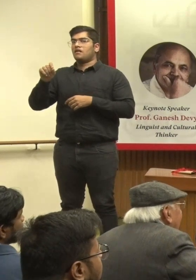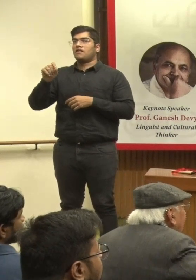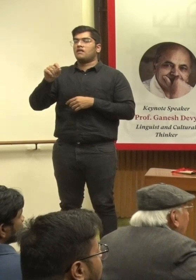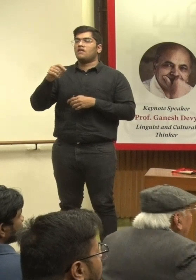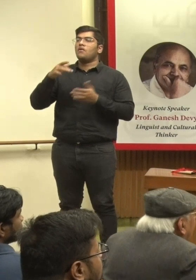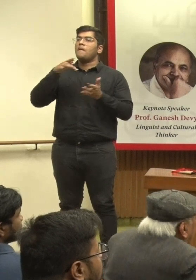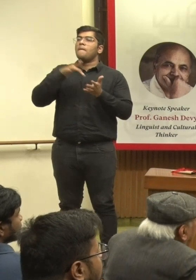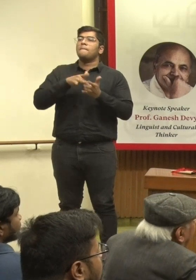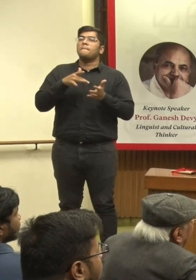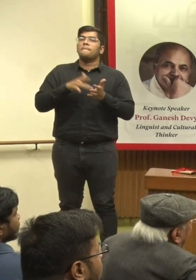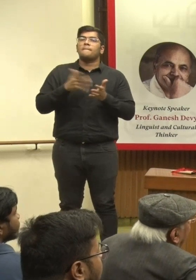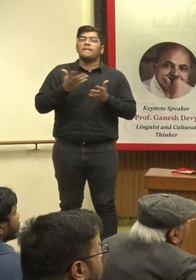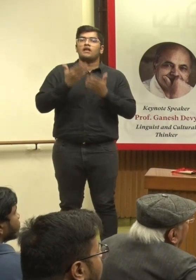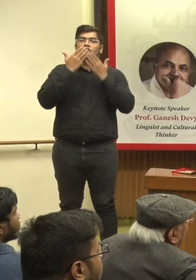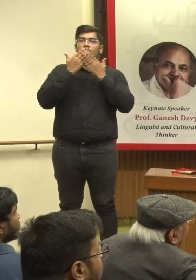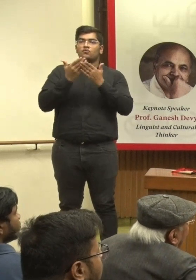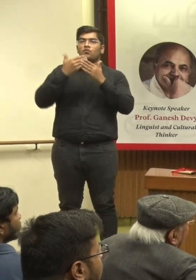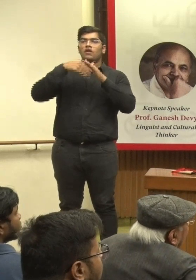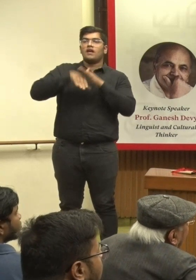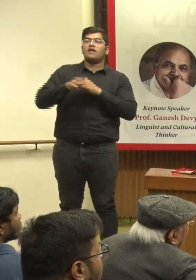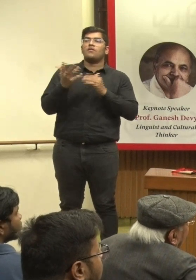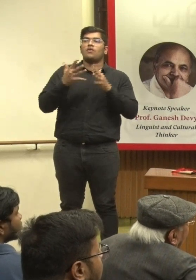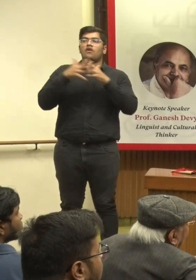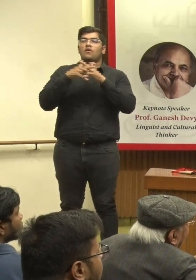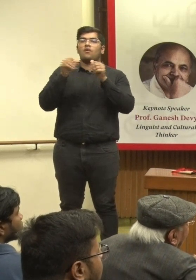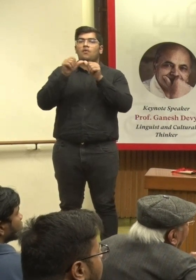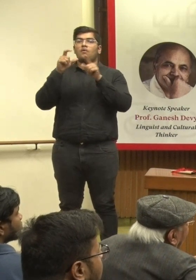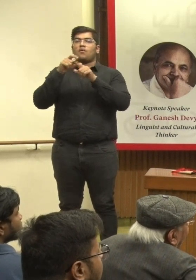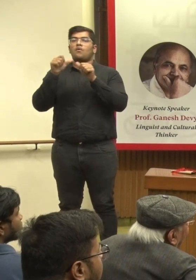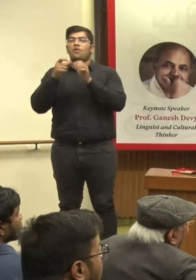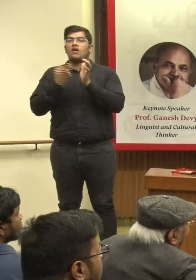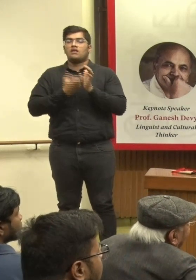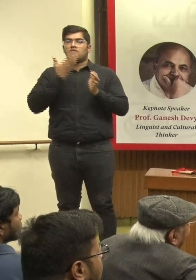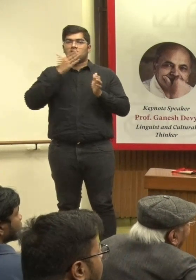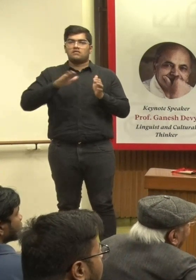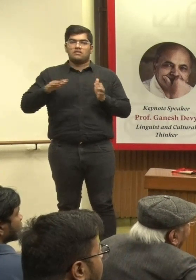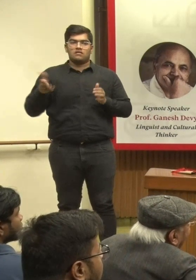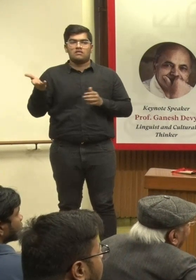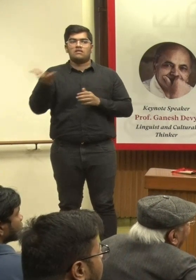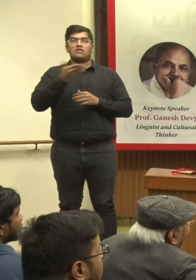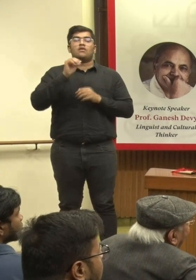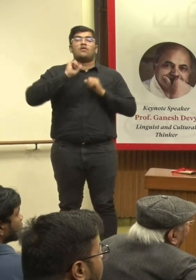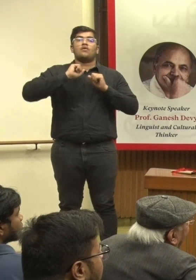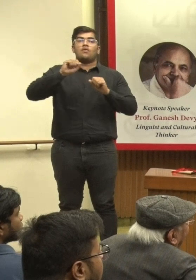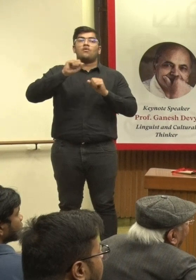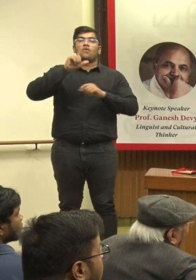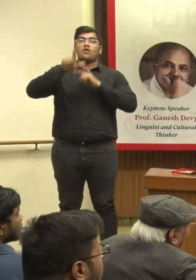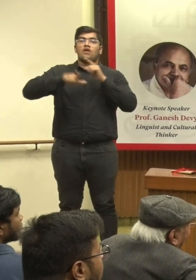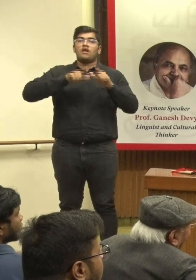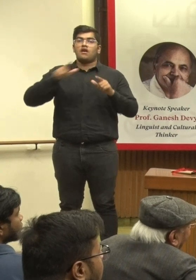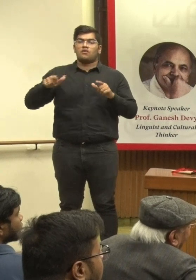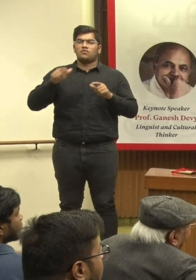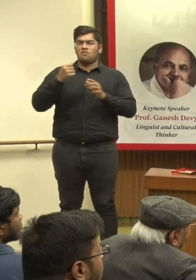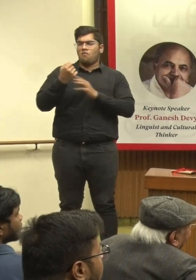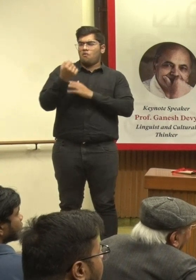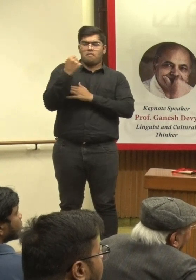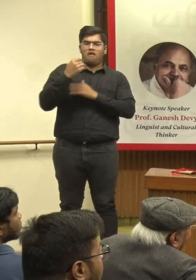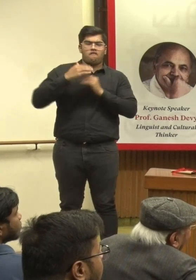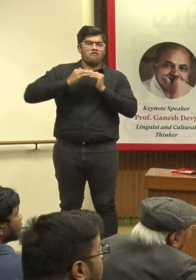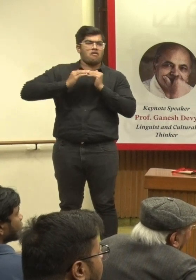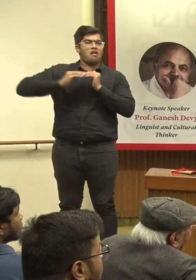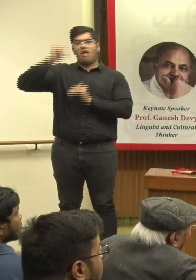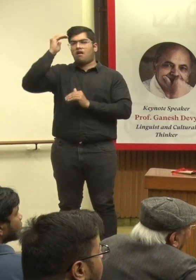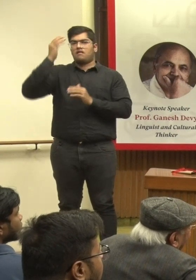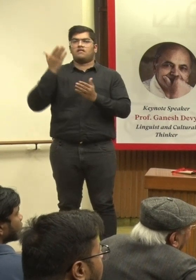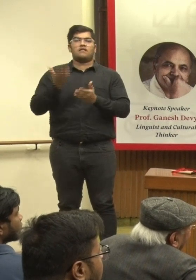a school run for Wadar children. And I tell you, the language of Wadars is so powerful.